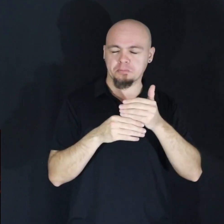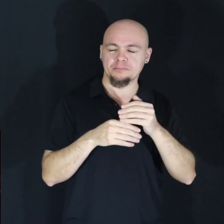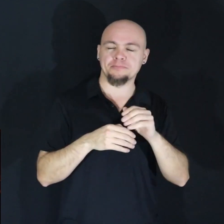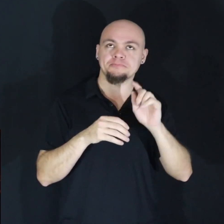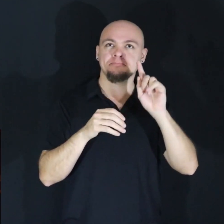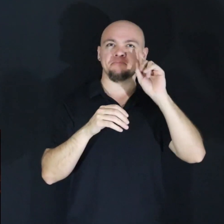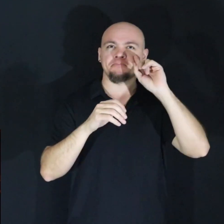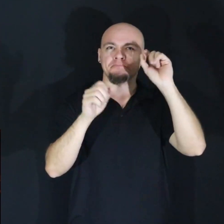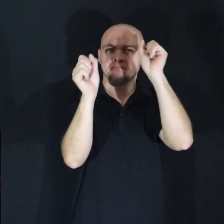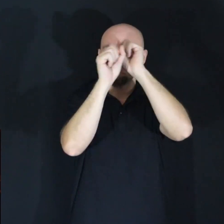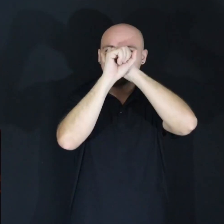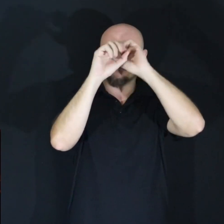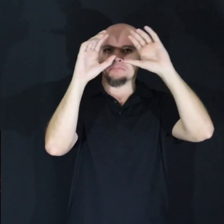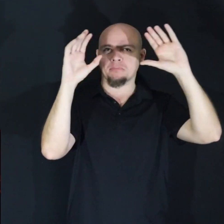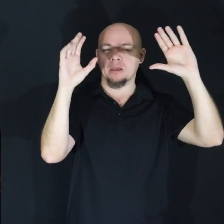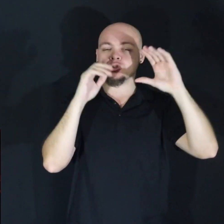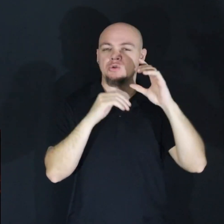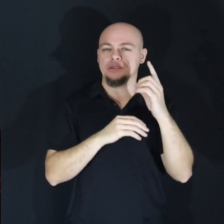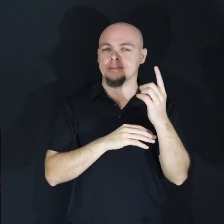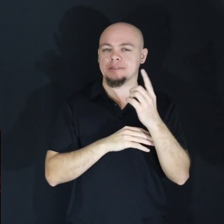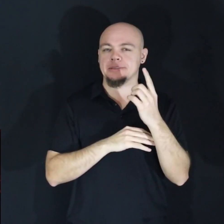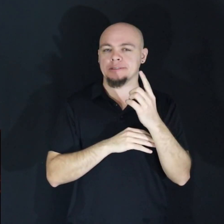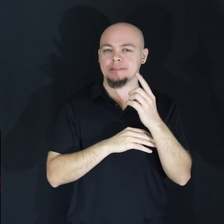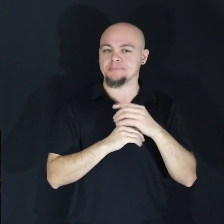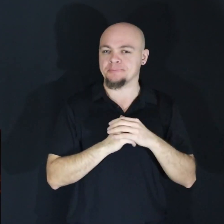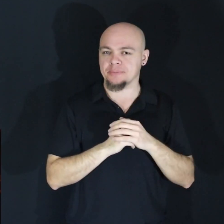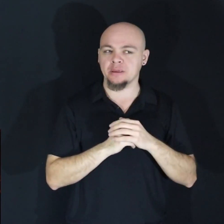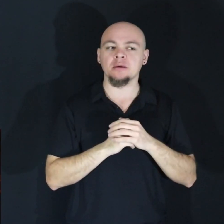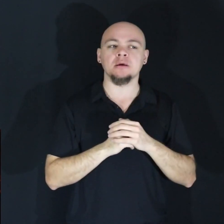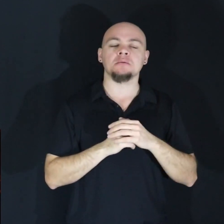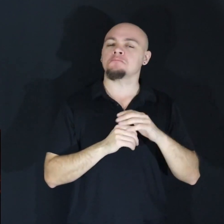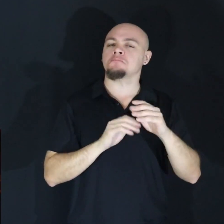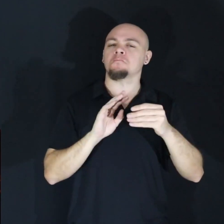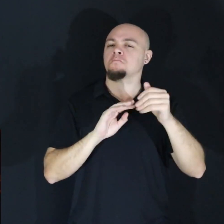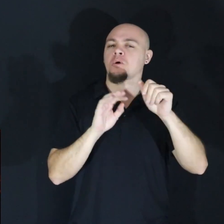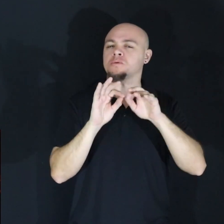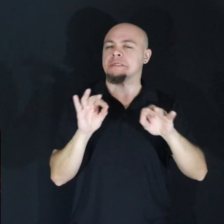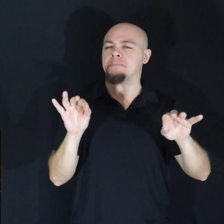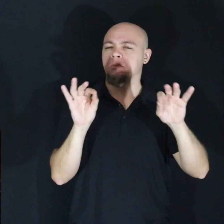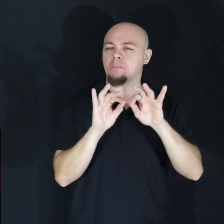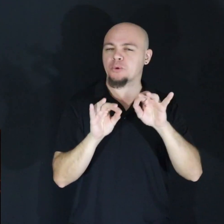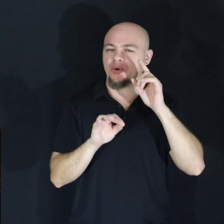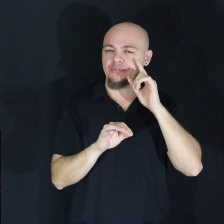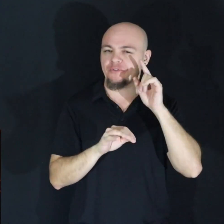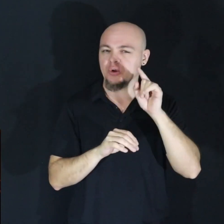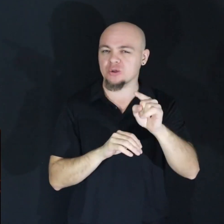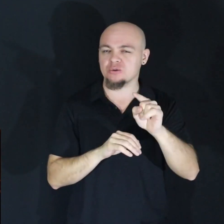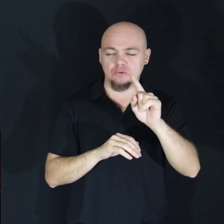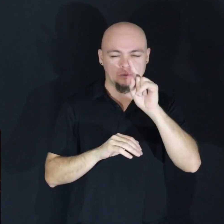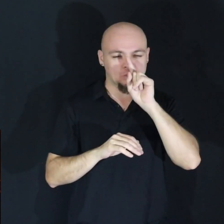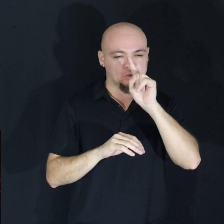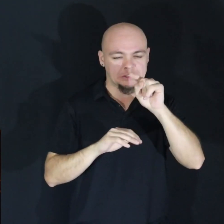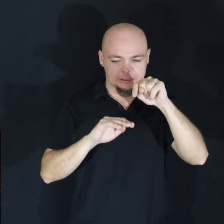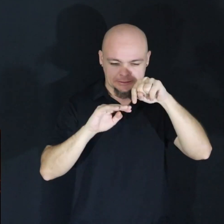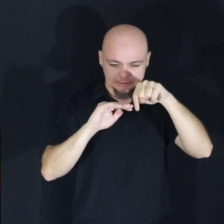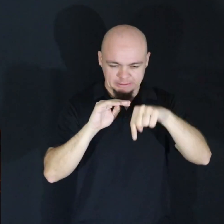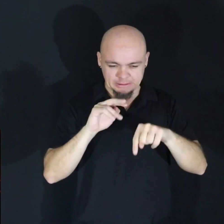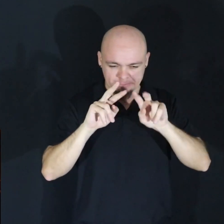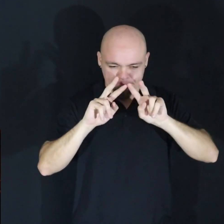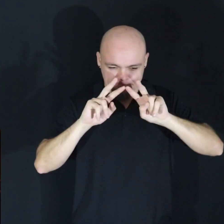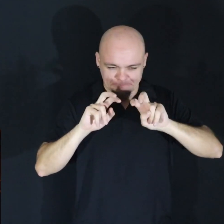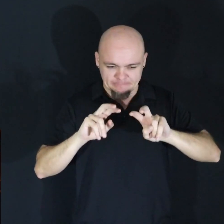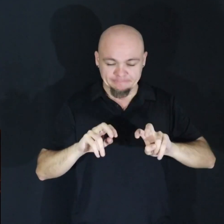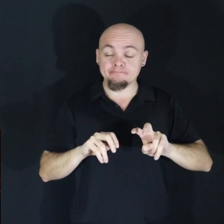I want you to think of something that's the most important thing to you. And I want you to dig really deep, because